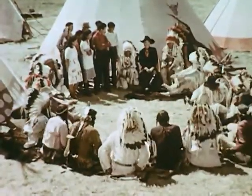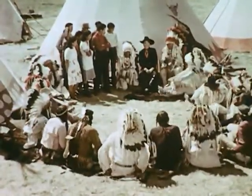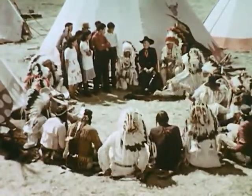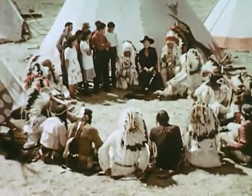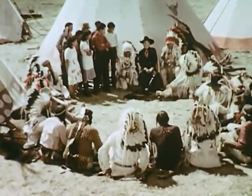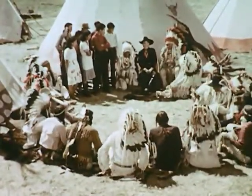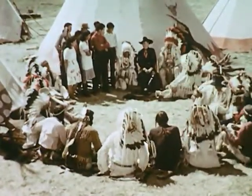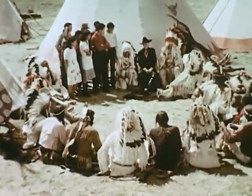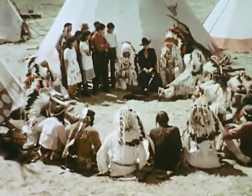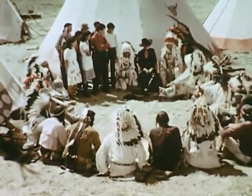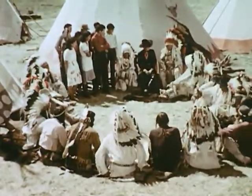Long time ago,